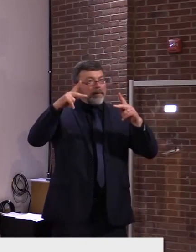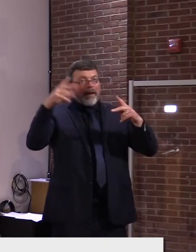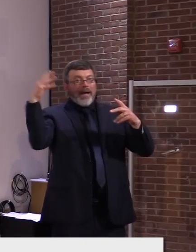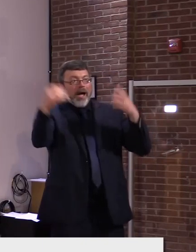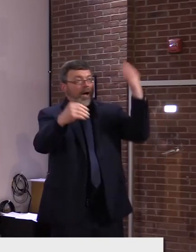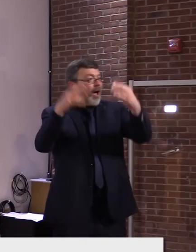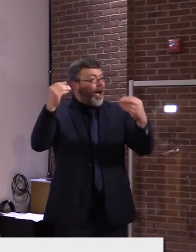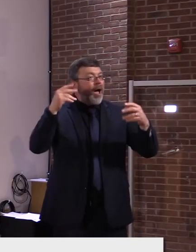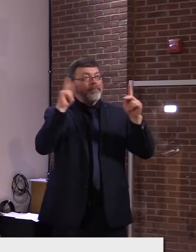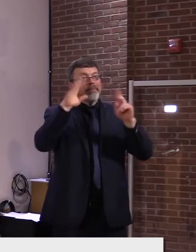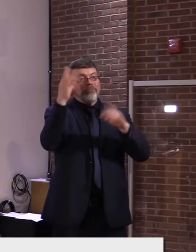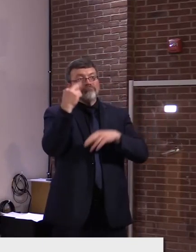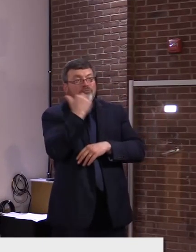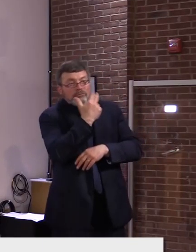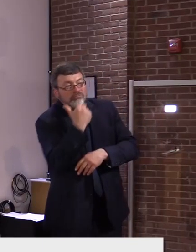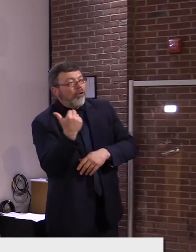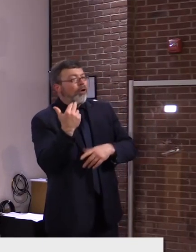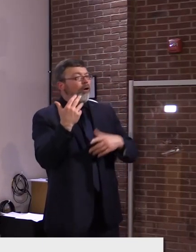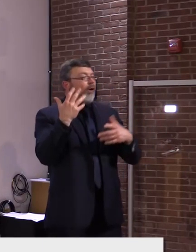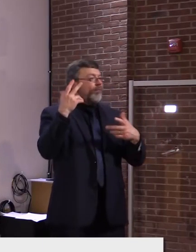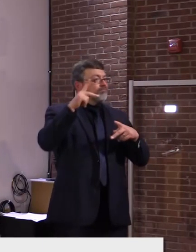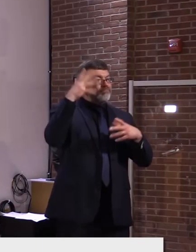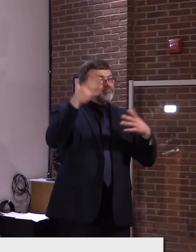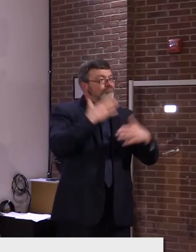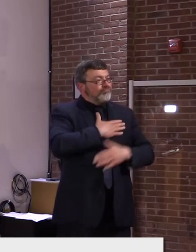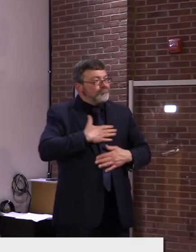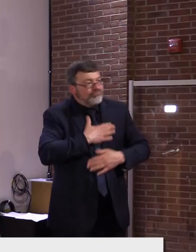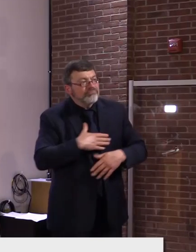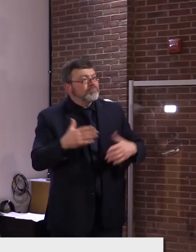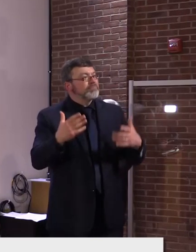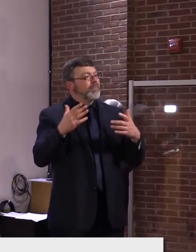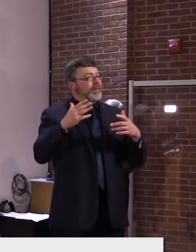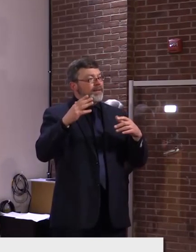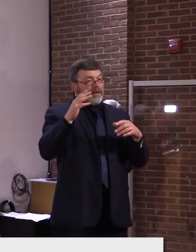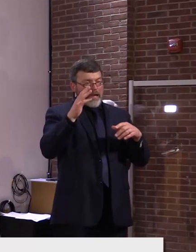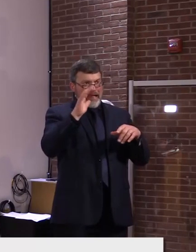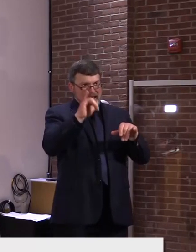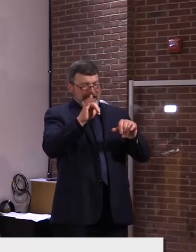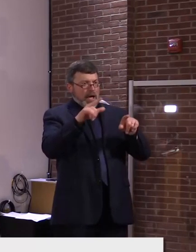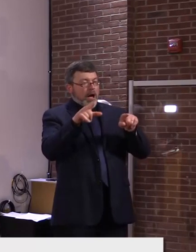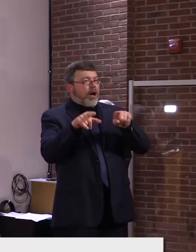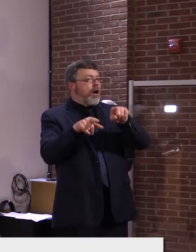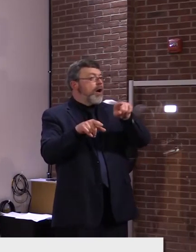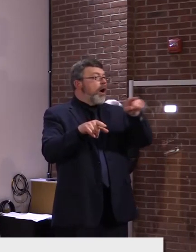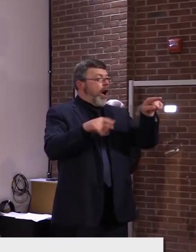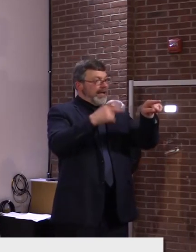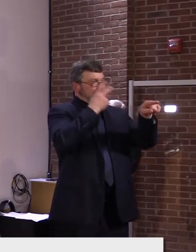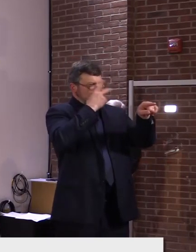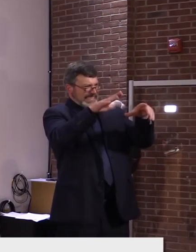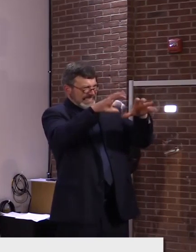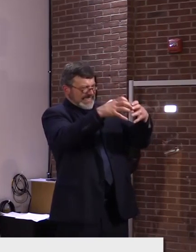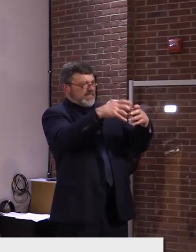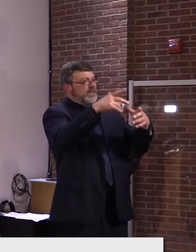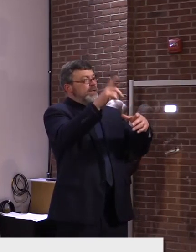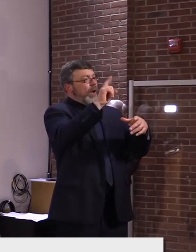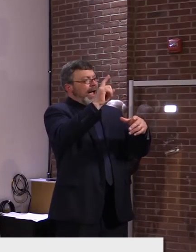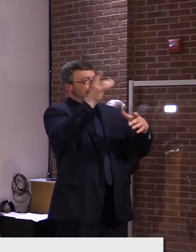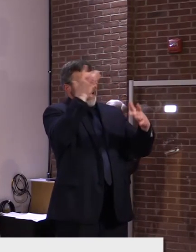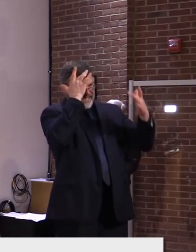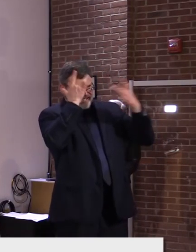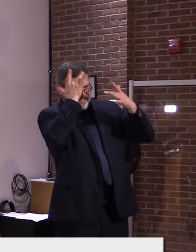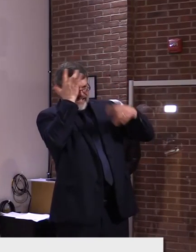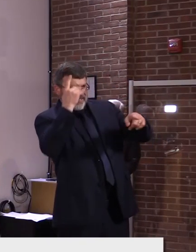of community transmission is very low. This can help make choices for yourself and your family. Do what you're